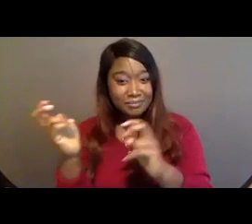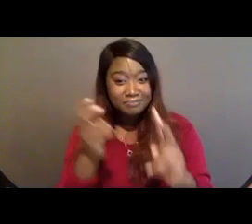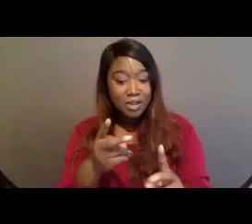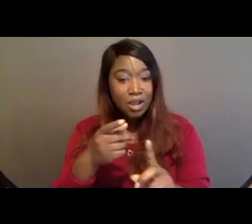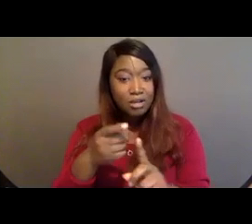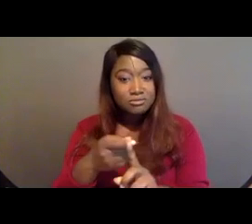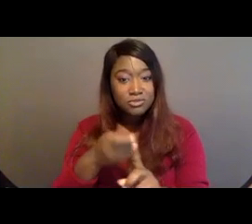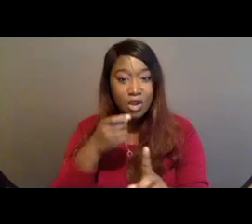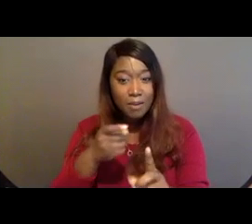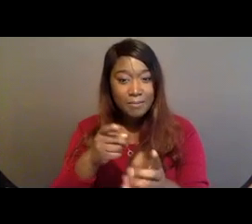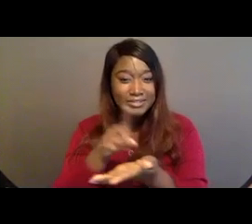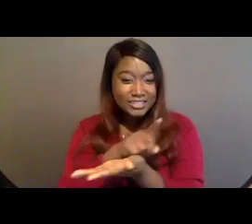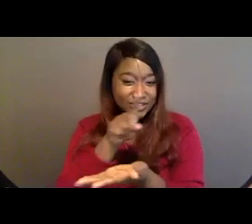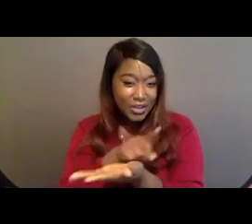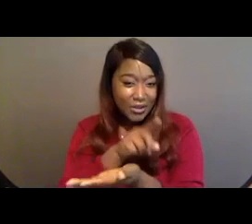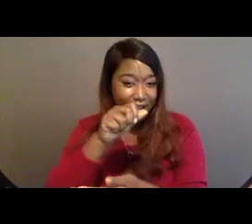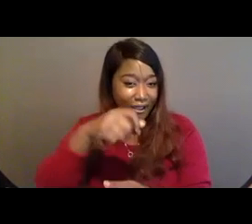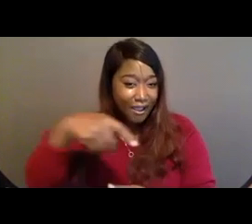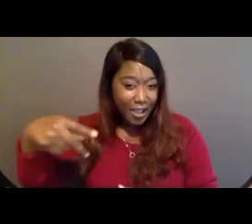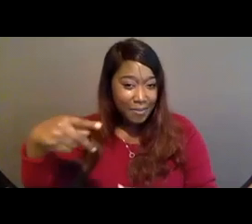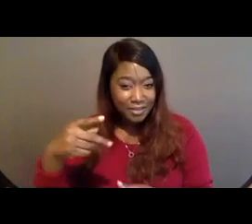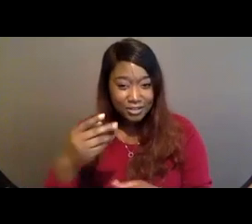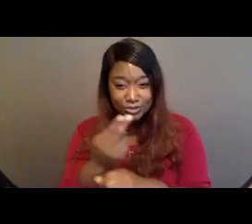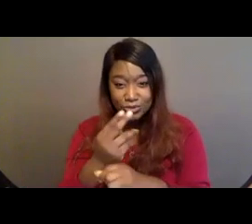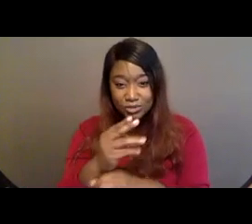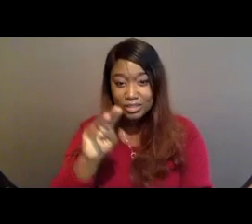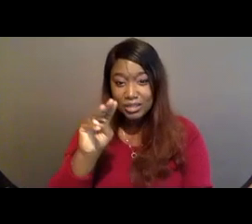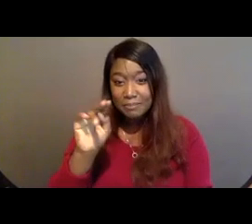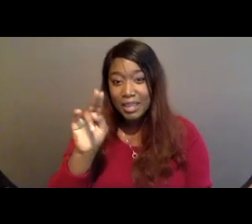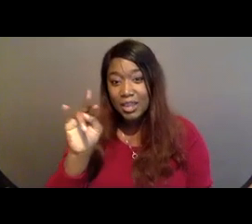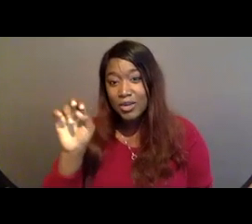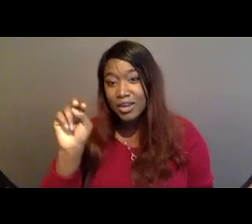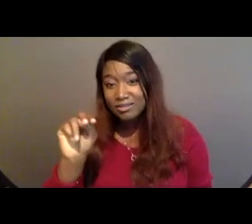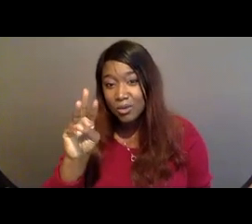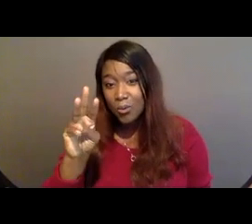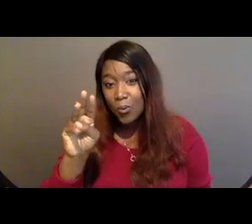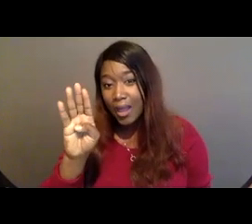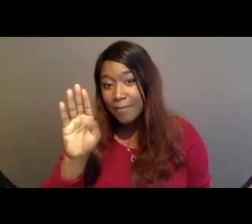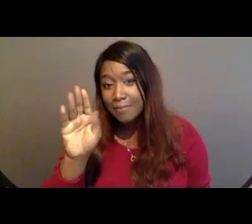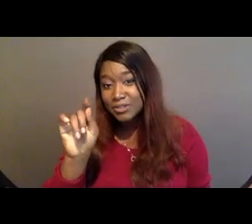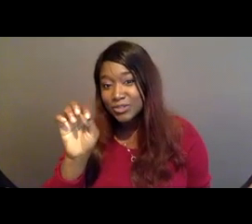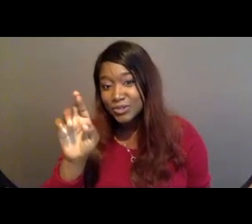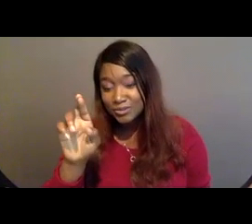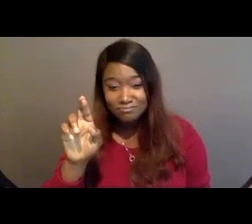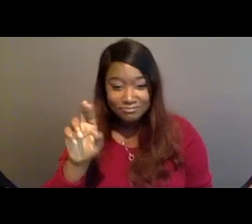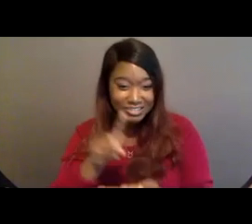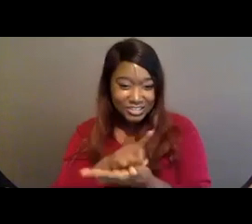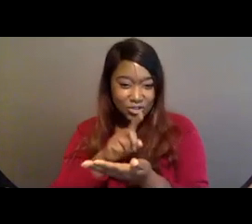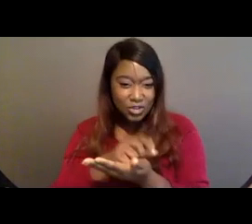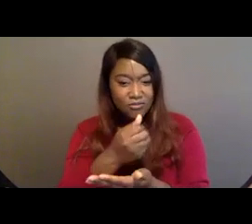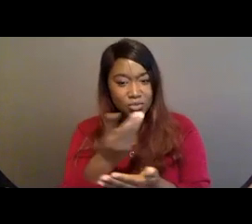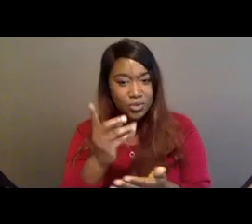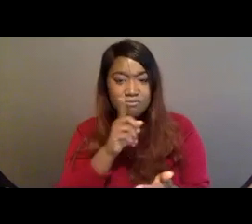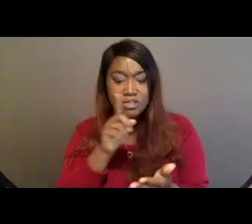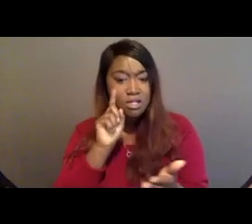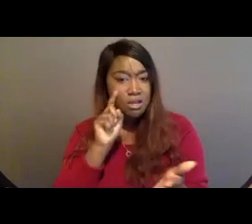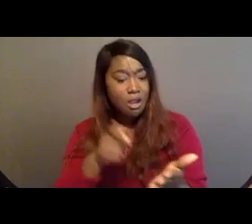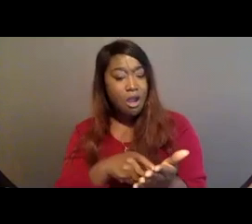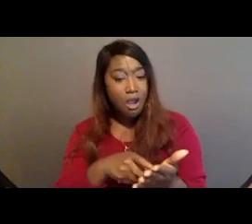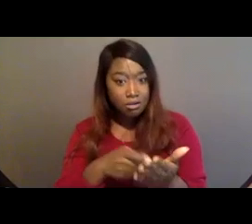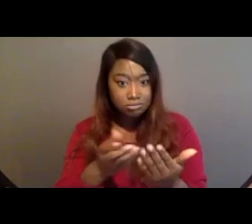a dictionary app. I think it was Merriam-Webster. A few of them really sort of stand out to me and feel like they